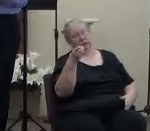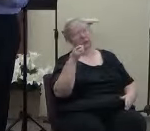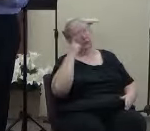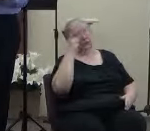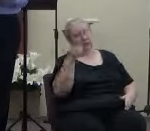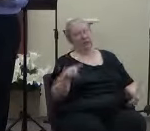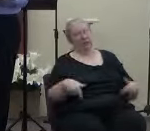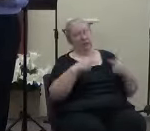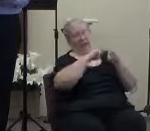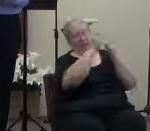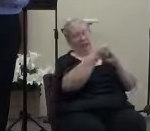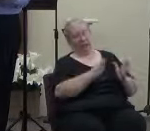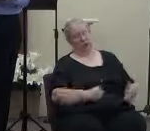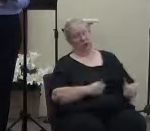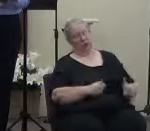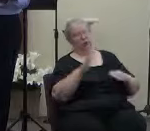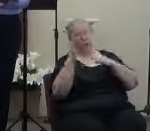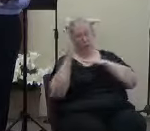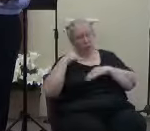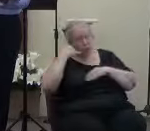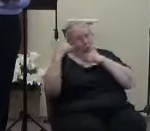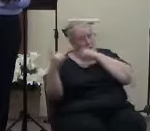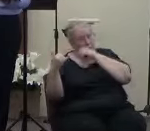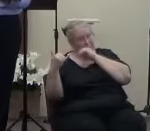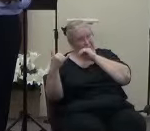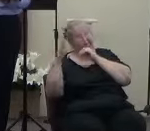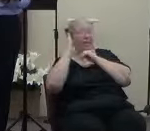call on them, they're there. Your people, that means us,